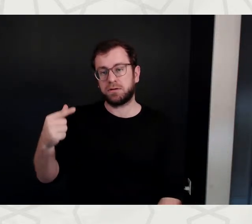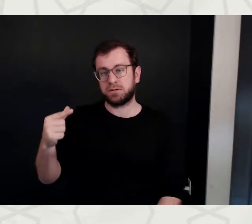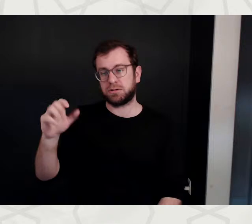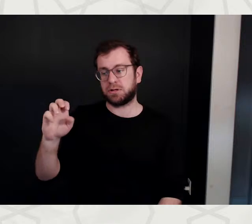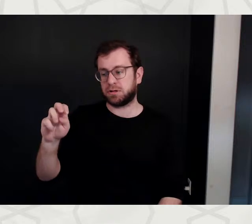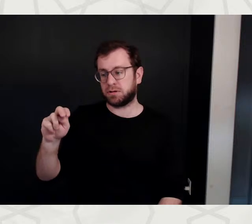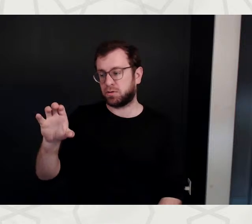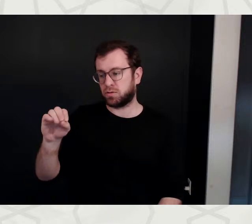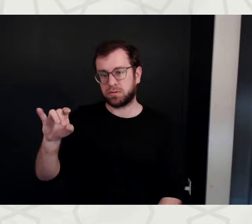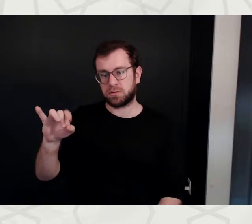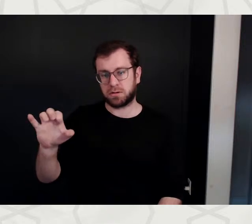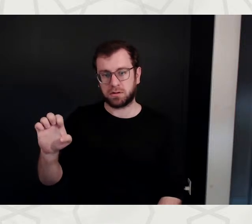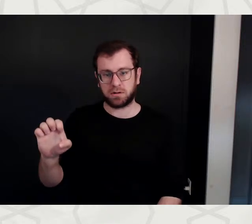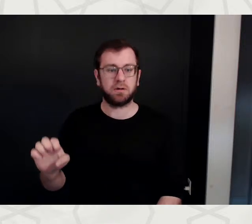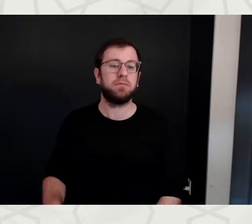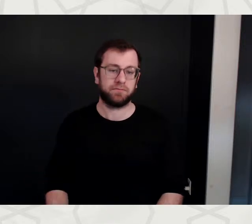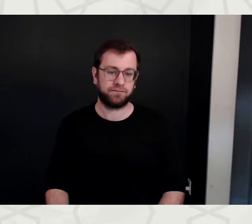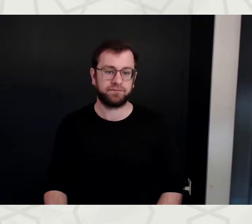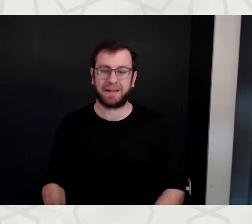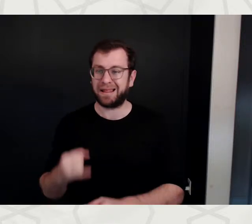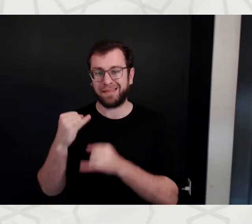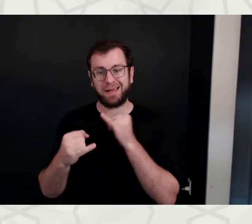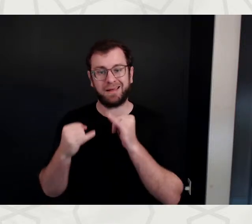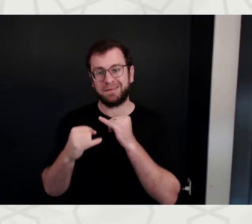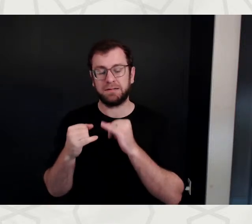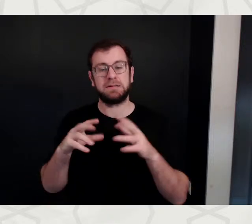experiment. But we are seeing it now